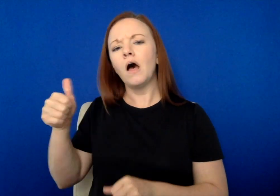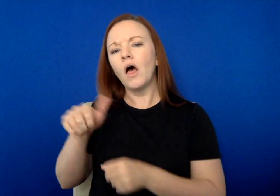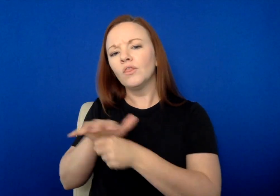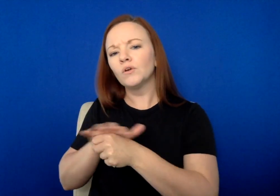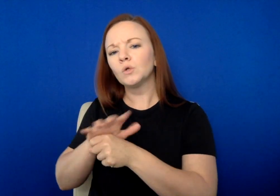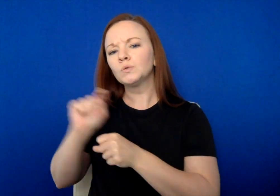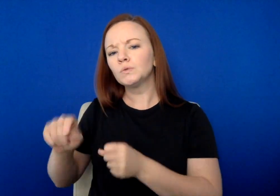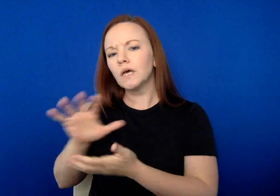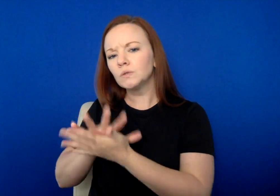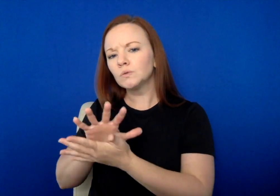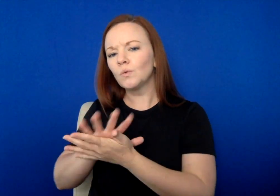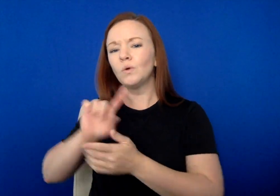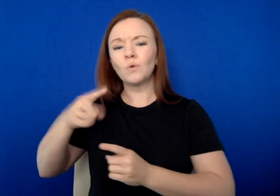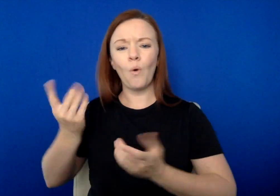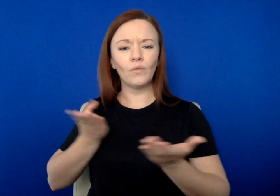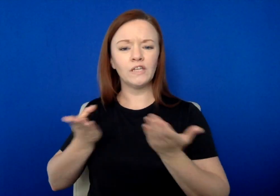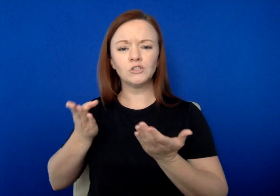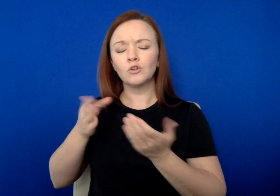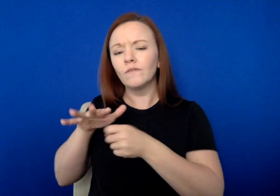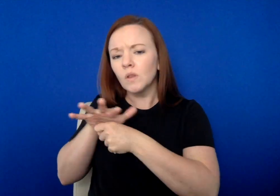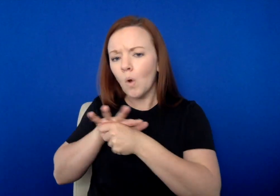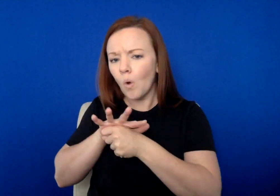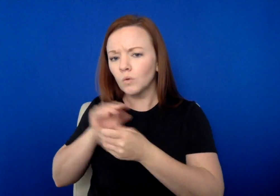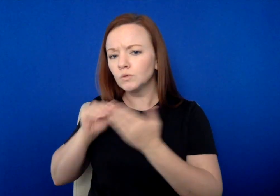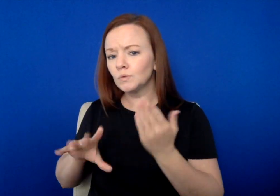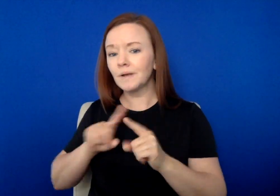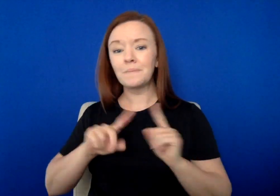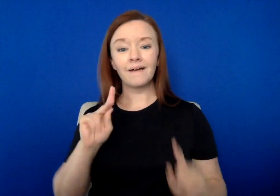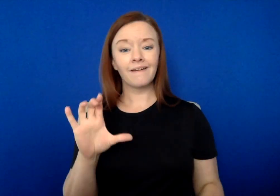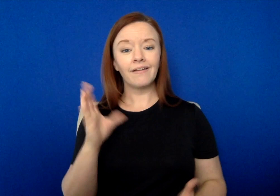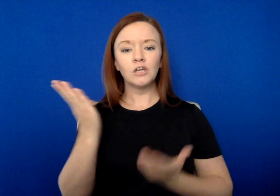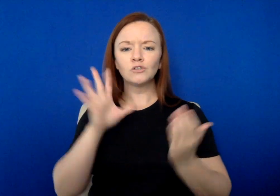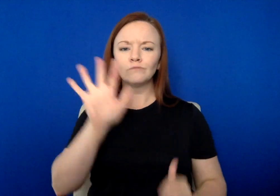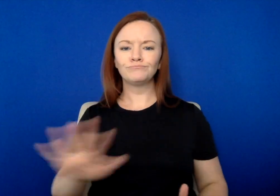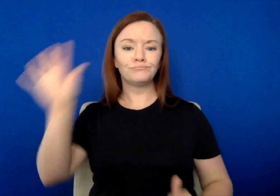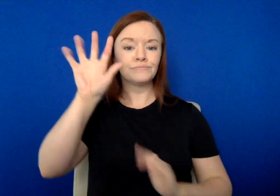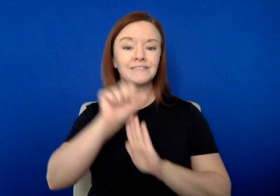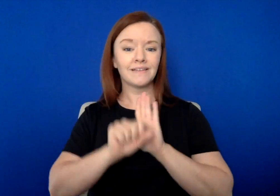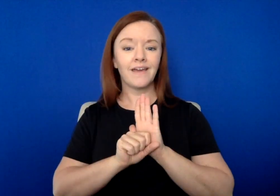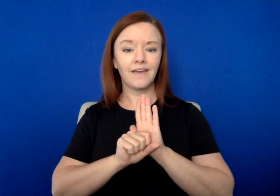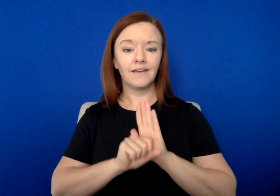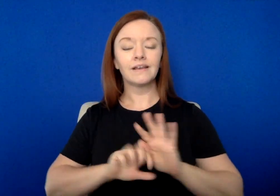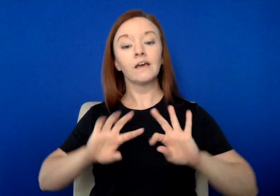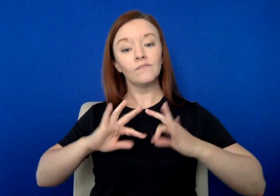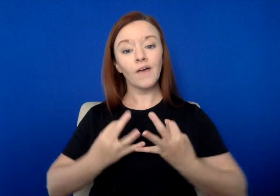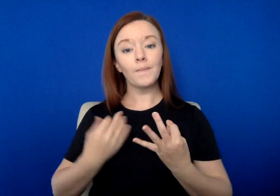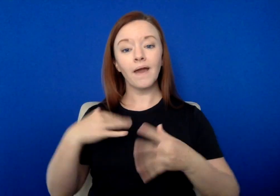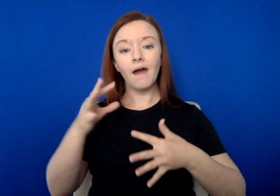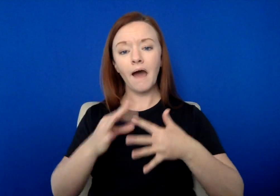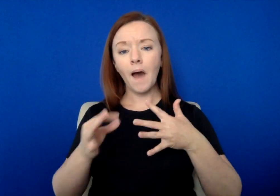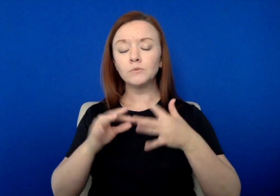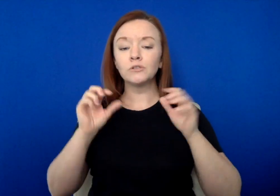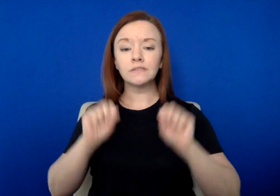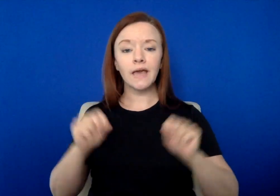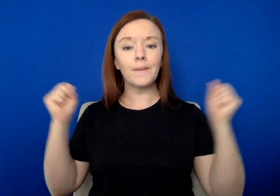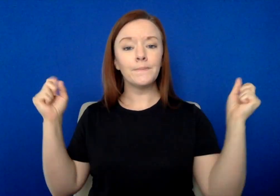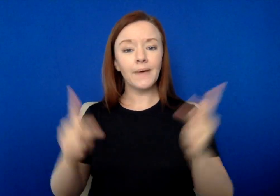area, Creasy's served students from every corner of the state. Families were given the option to return if they lacked access to